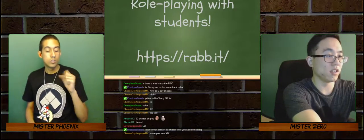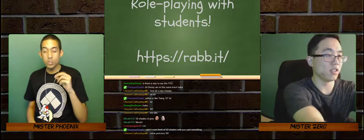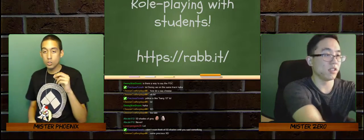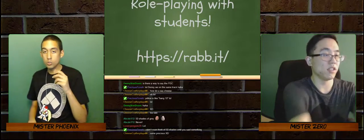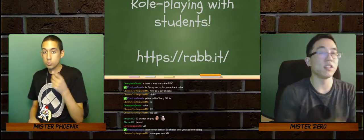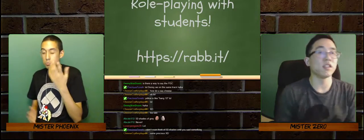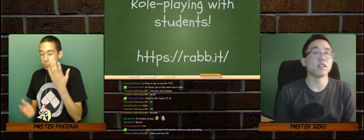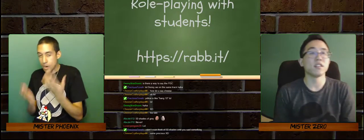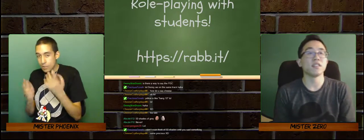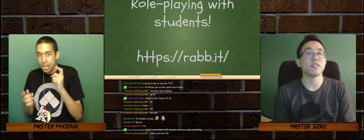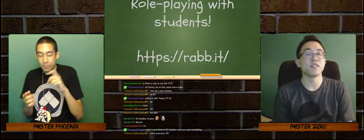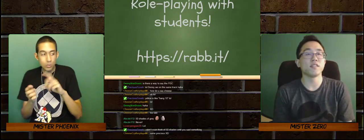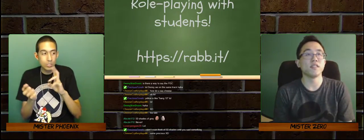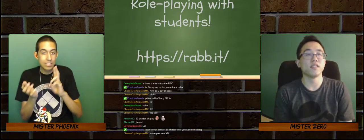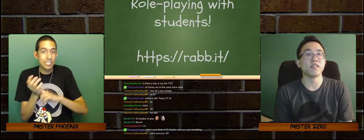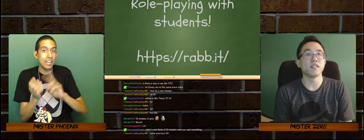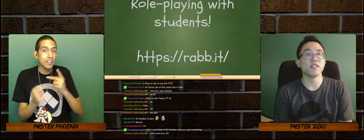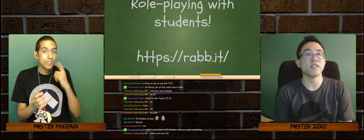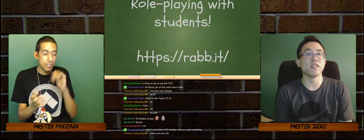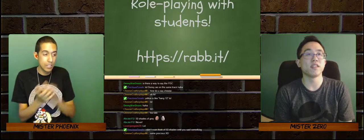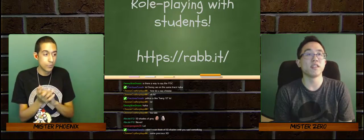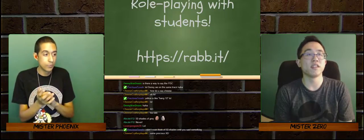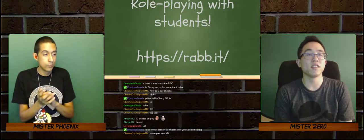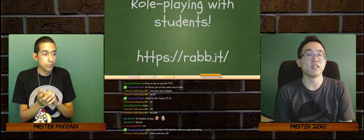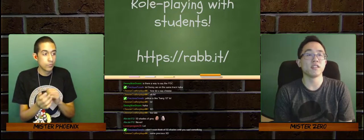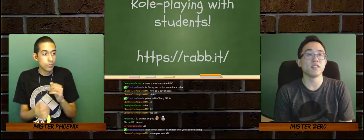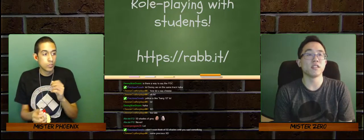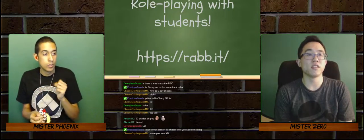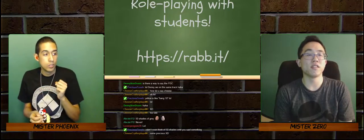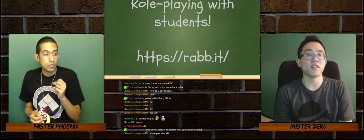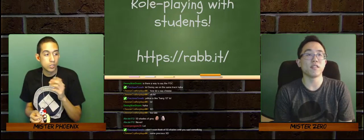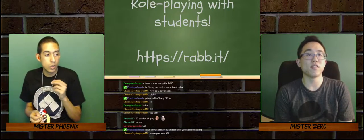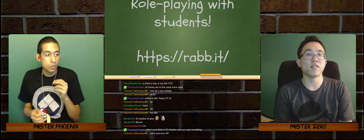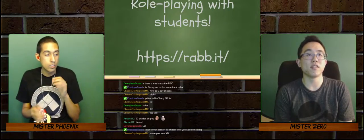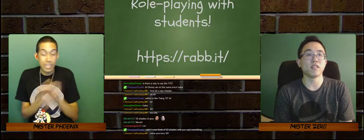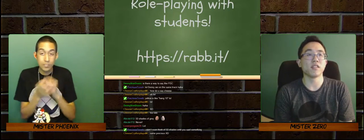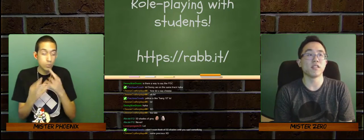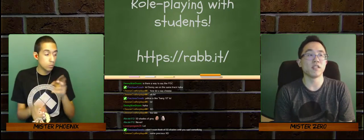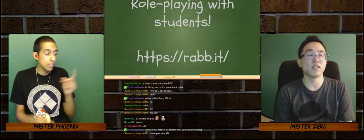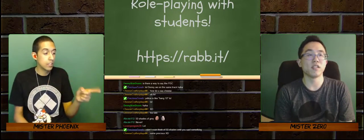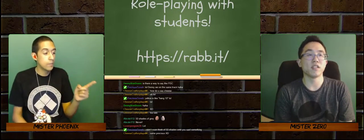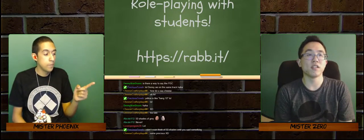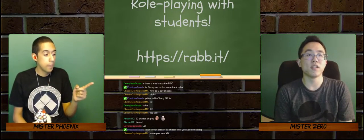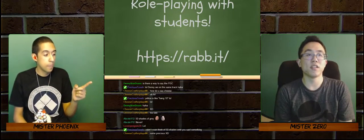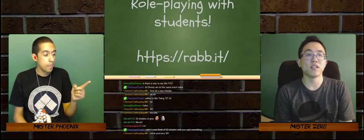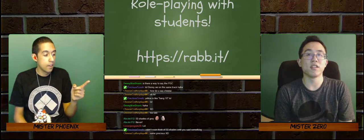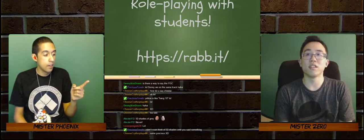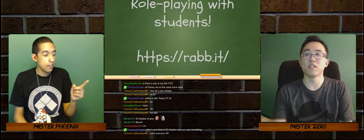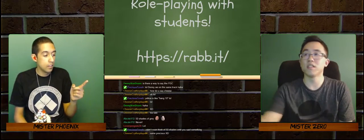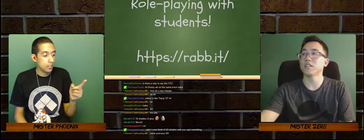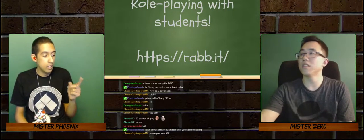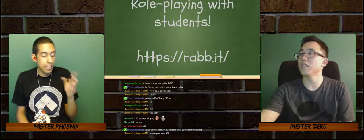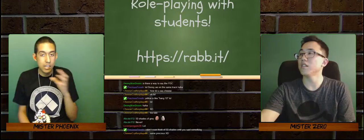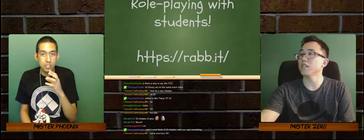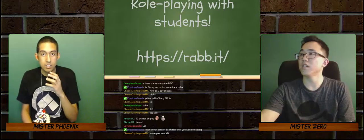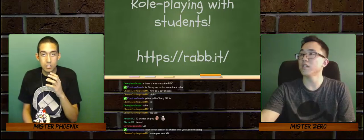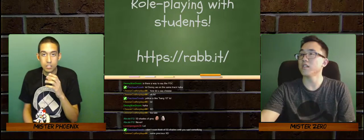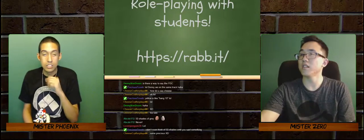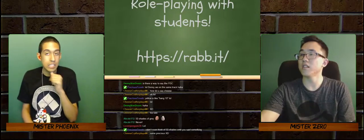So, you probably have to sign up for that. So, that's the room right there.